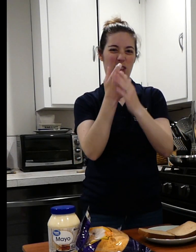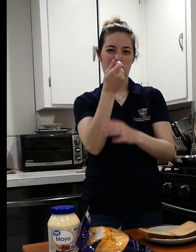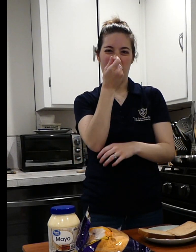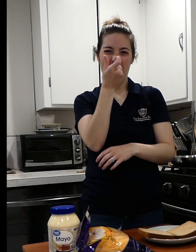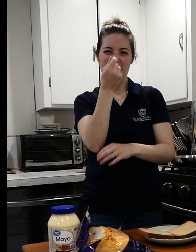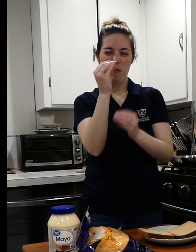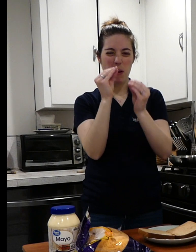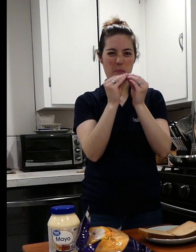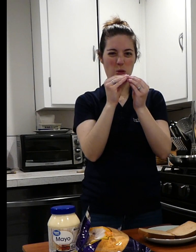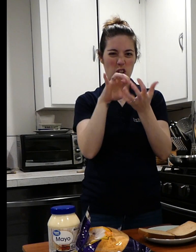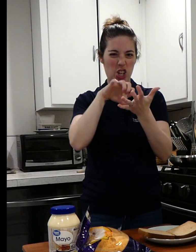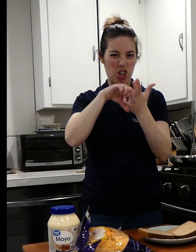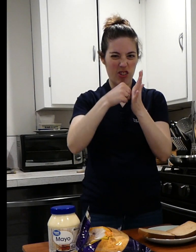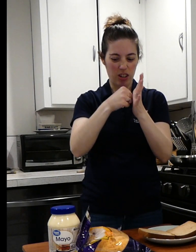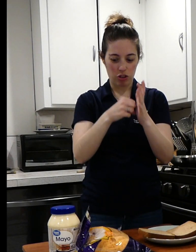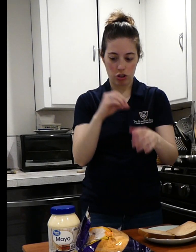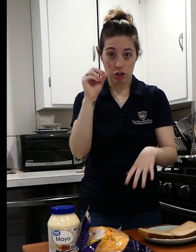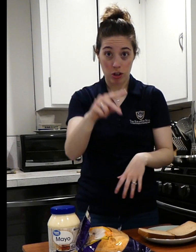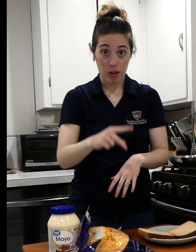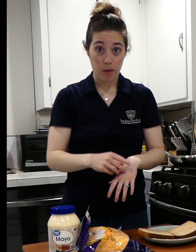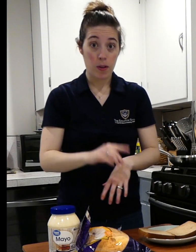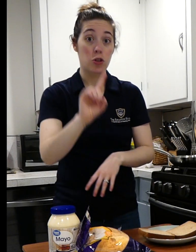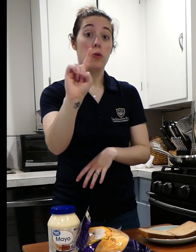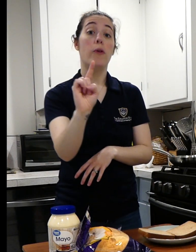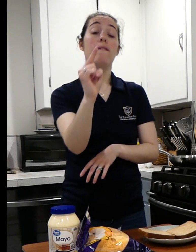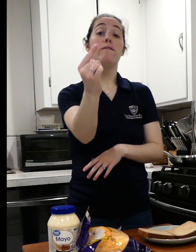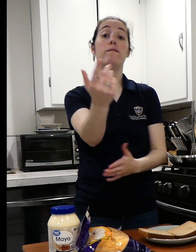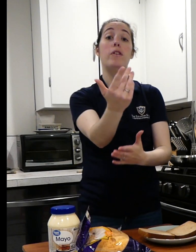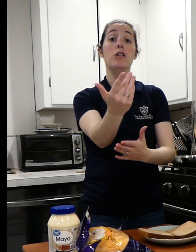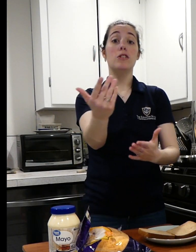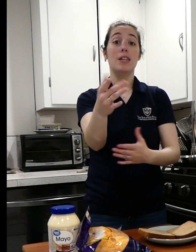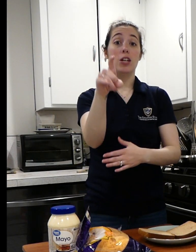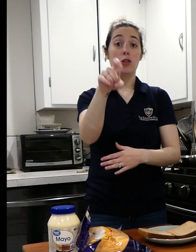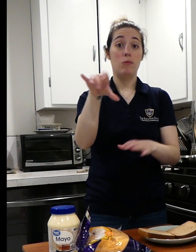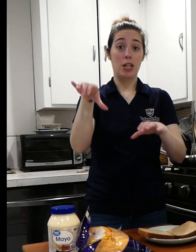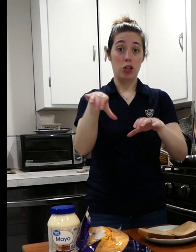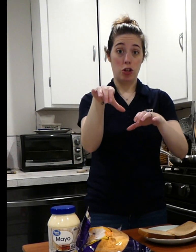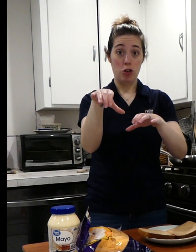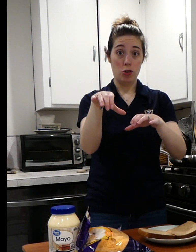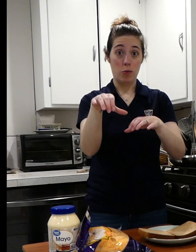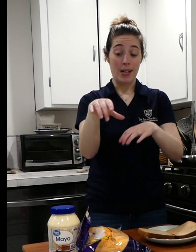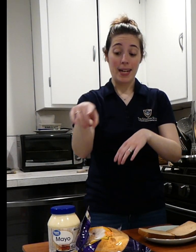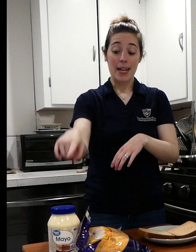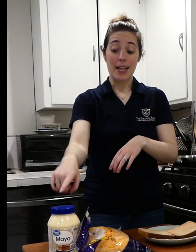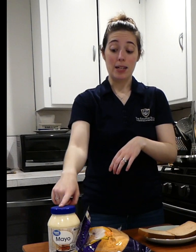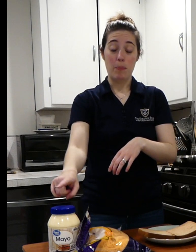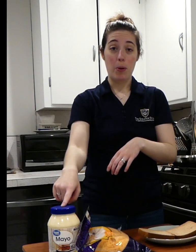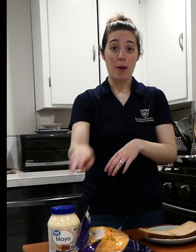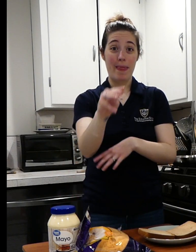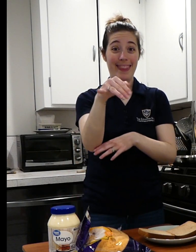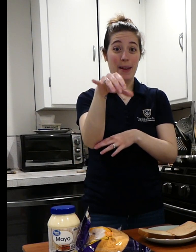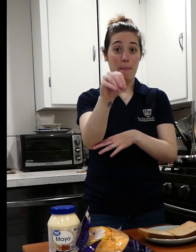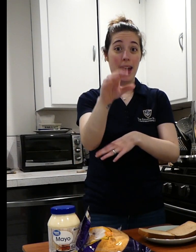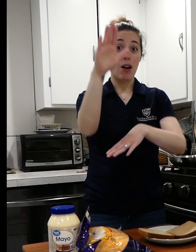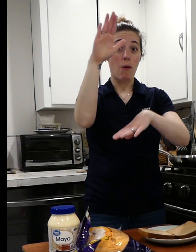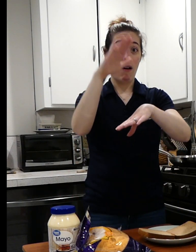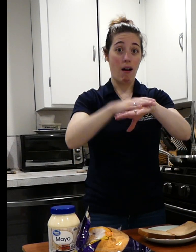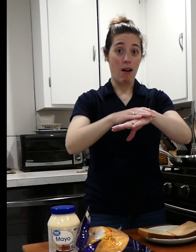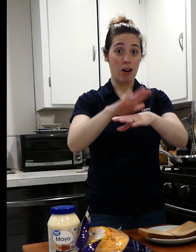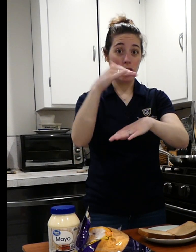a little bit more crunch. So the first thing you need to do is put the mayo on